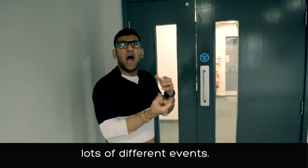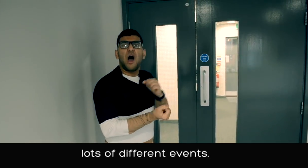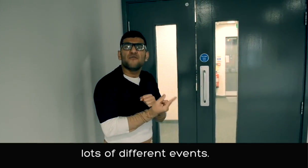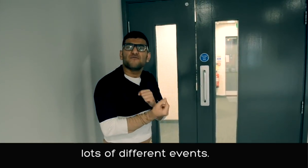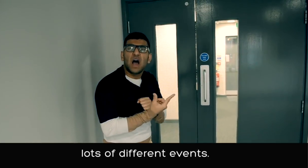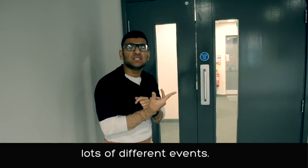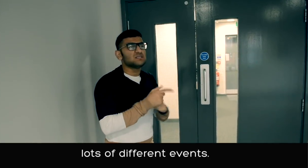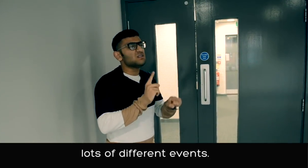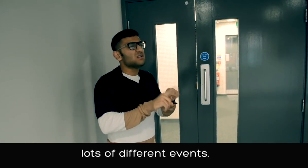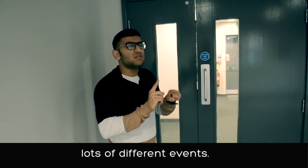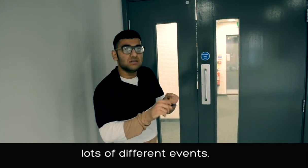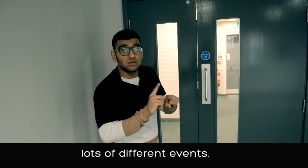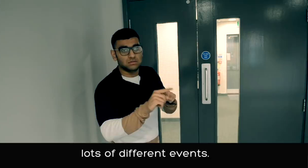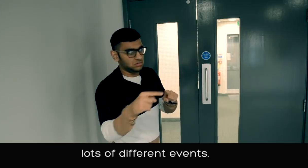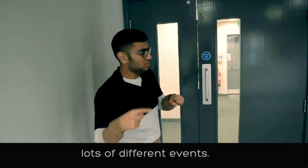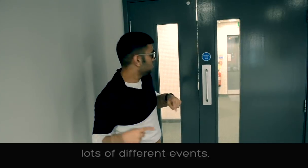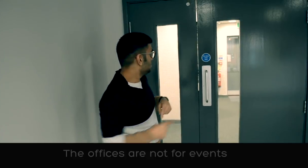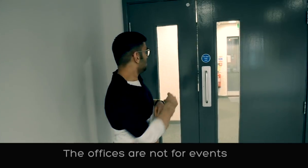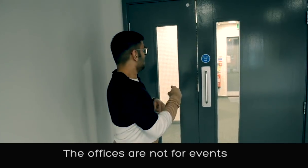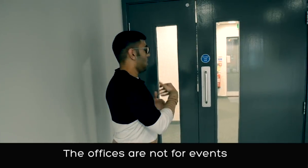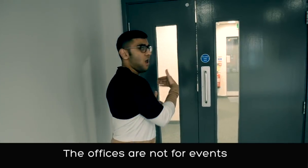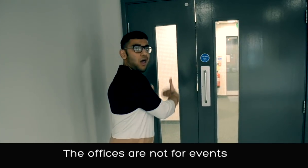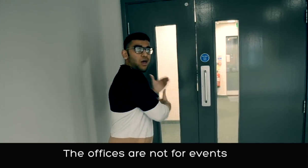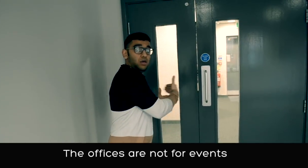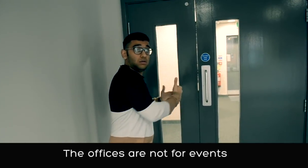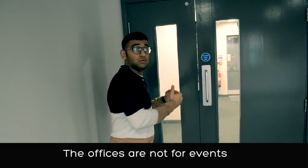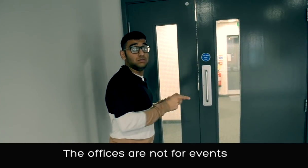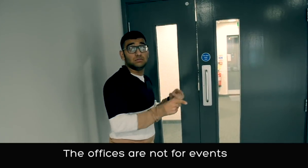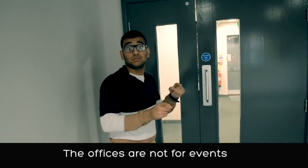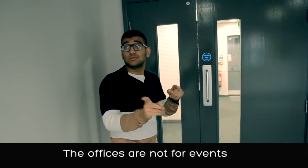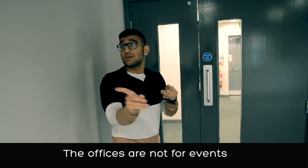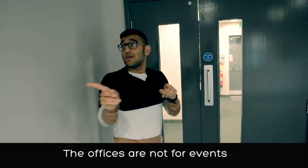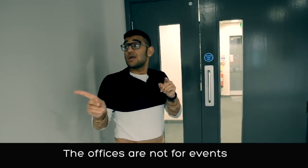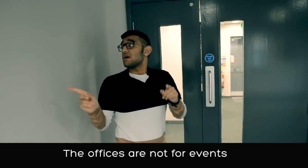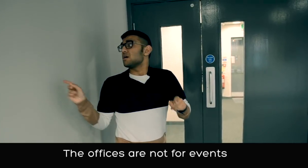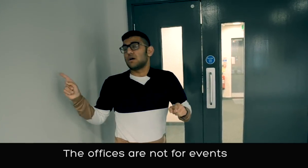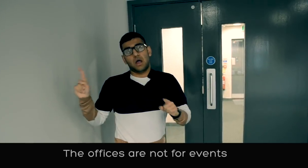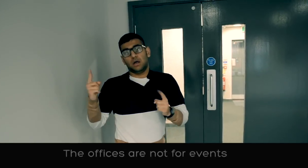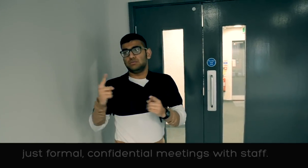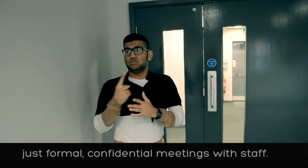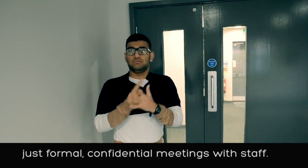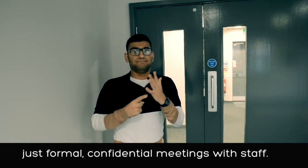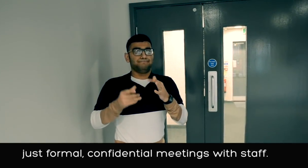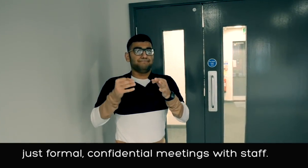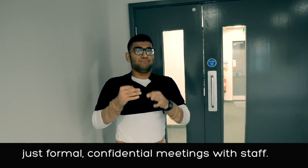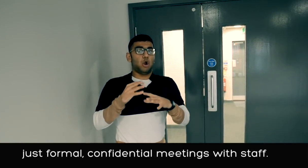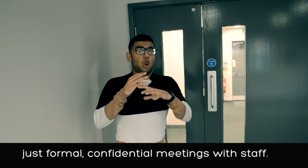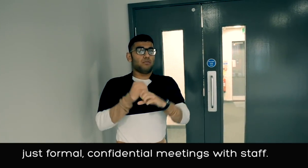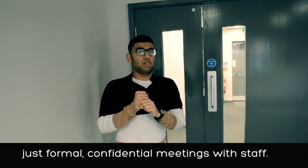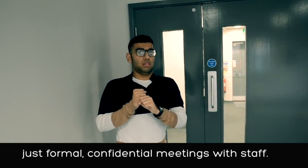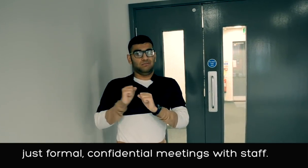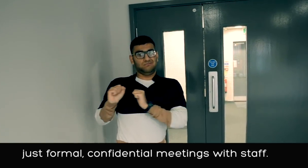events. The offices are not for events, just formal confidential meetings with staff.